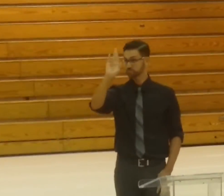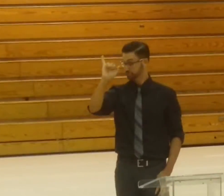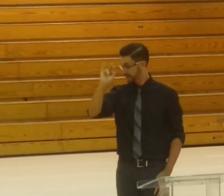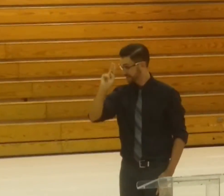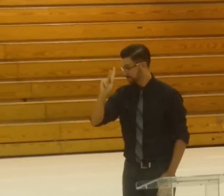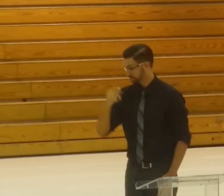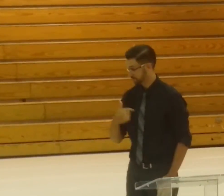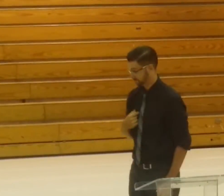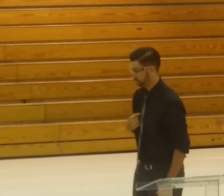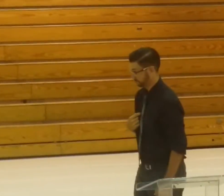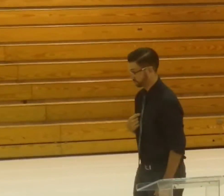I'm Rory Osborne.